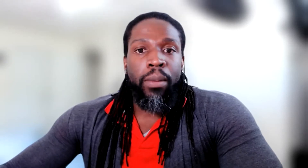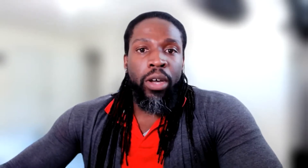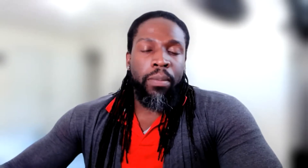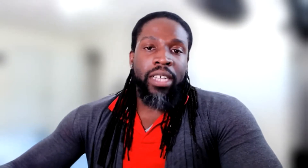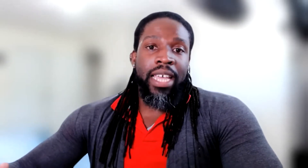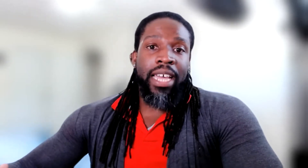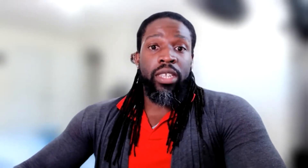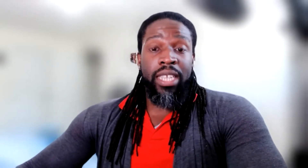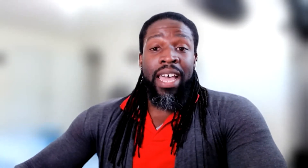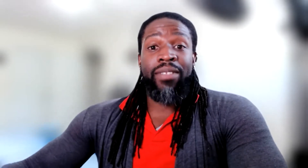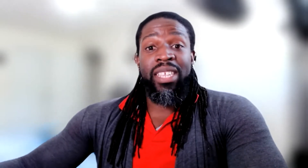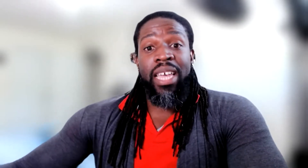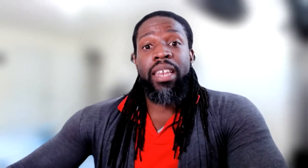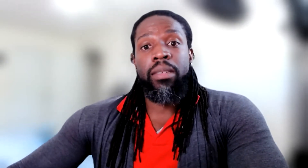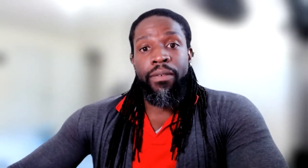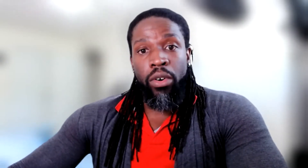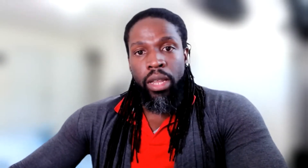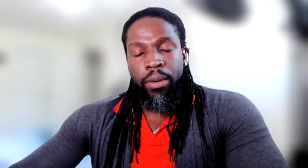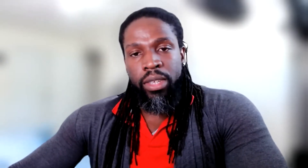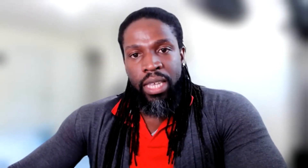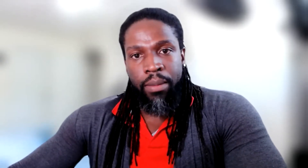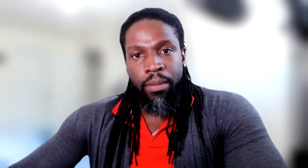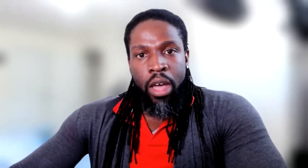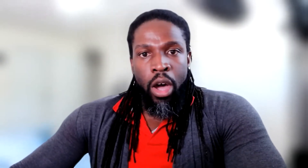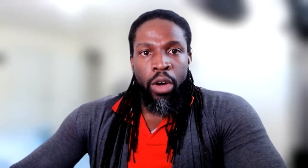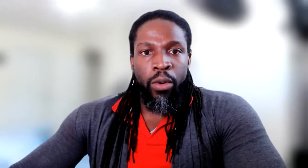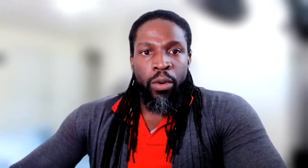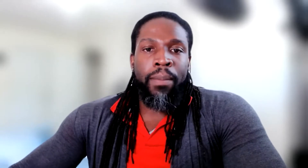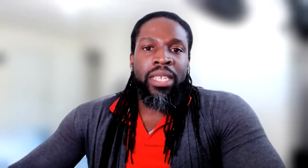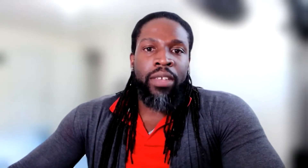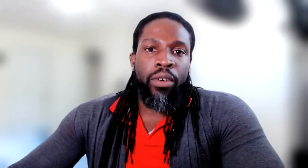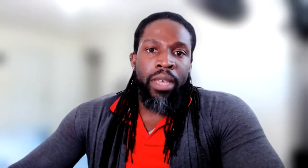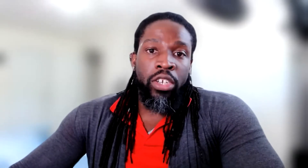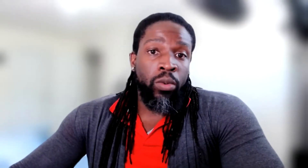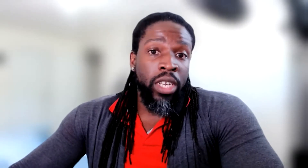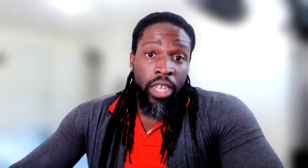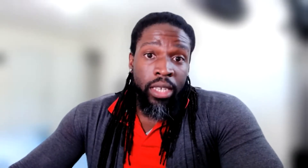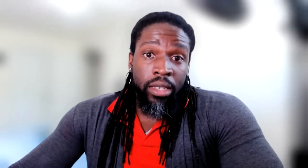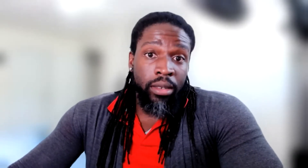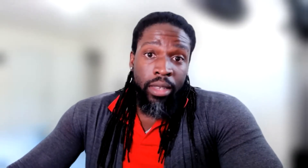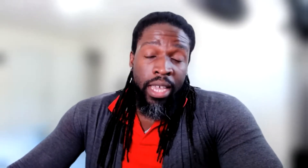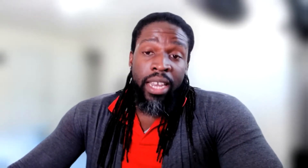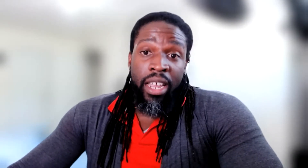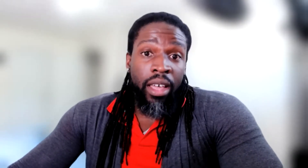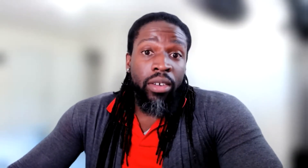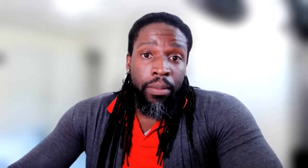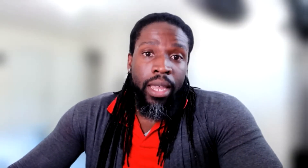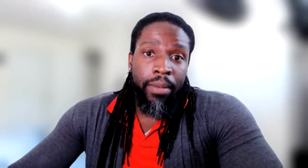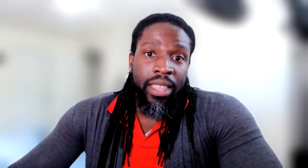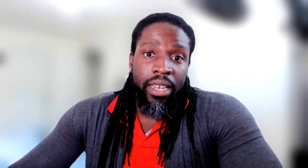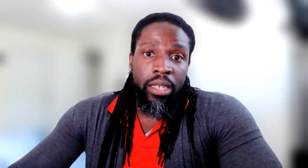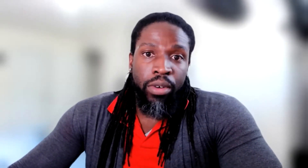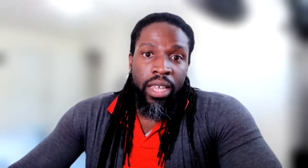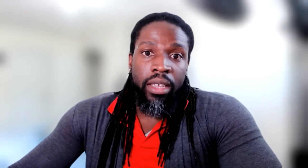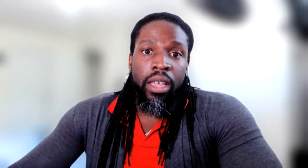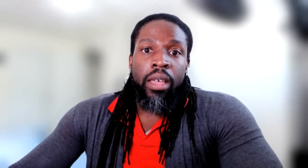received a monkeypox diagnosis and have decided to be vocal about the same. However, with the misinformation, which is yet another epidemic